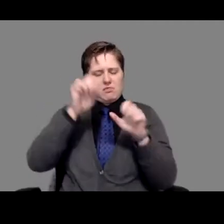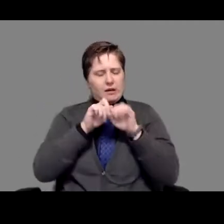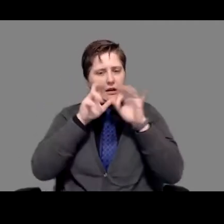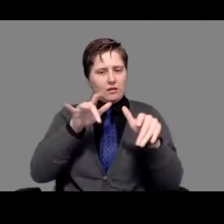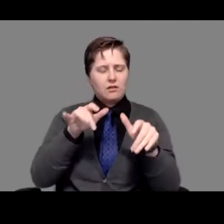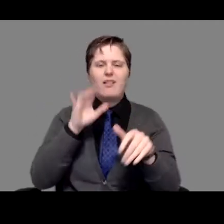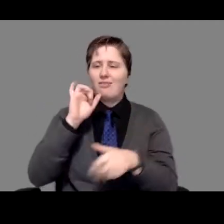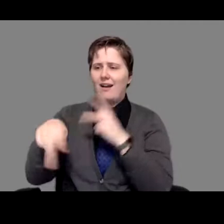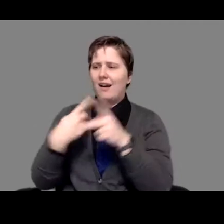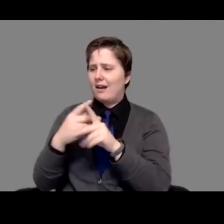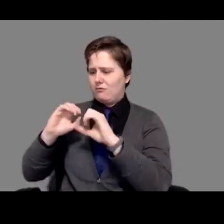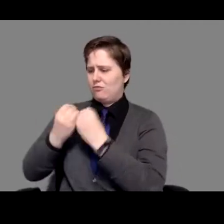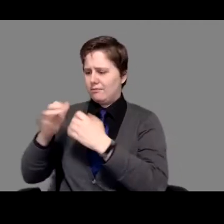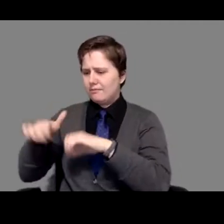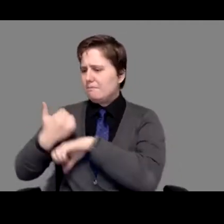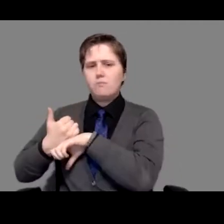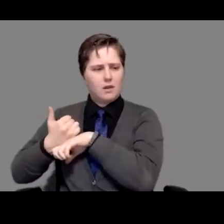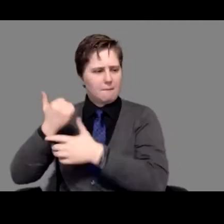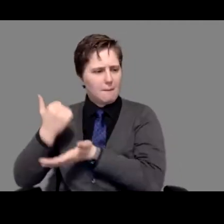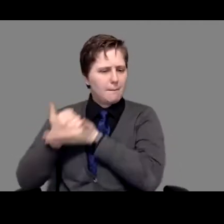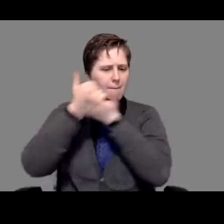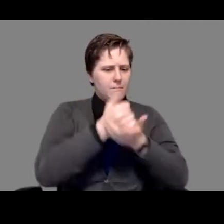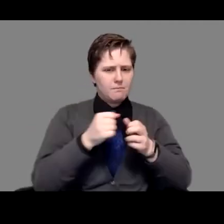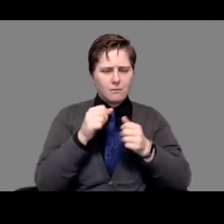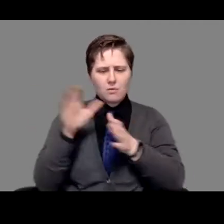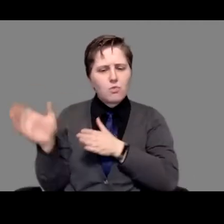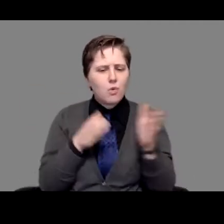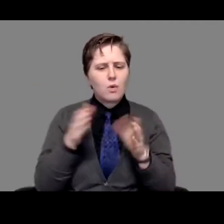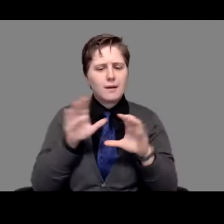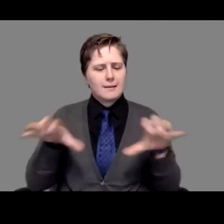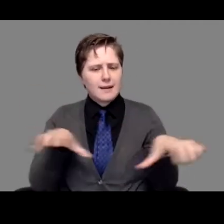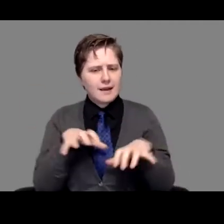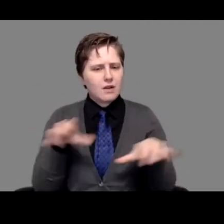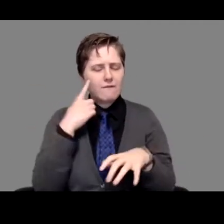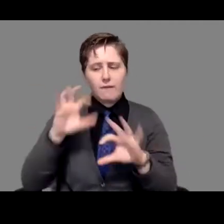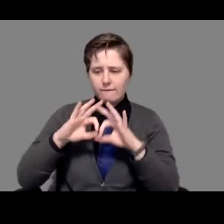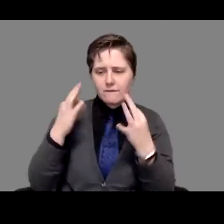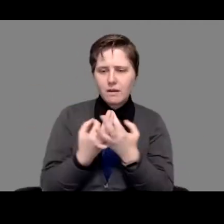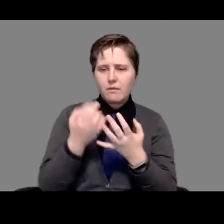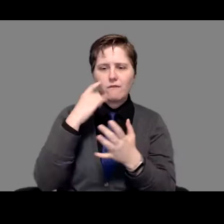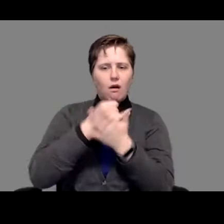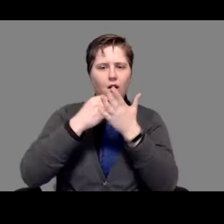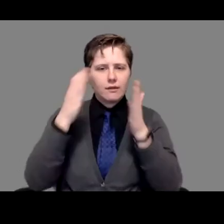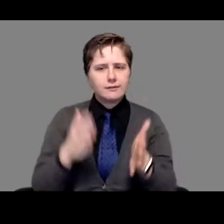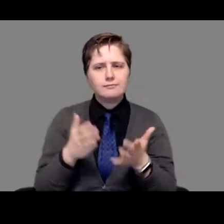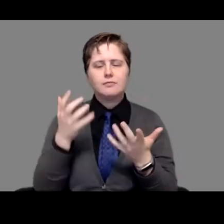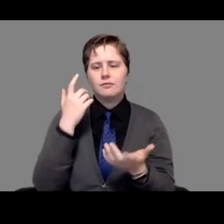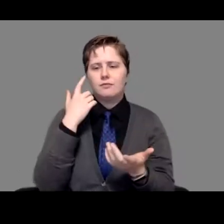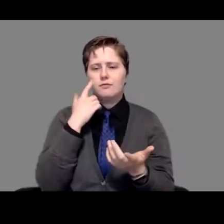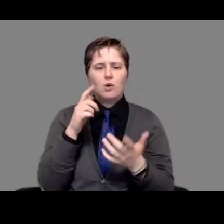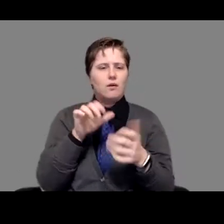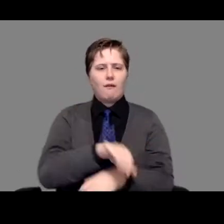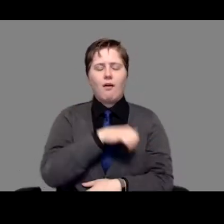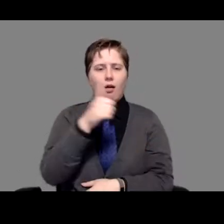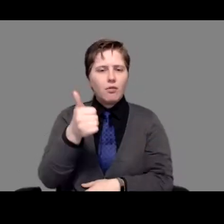organization really pays off in organizing activities for families and artists and